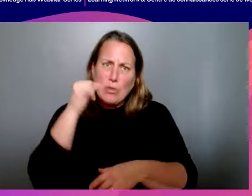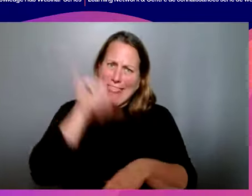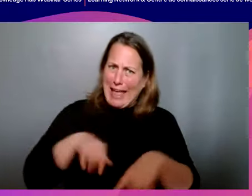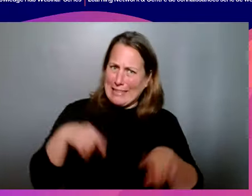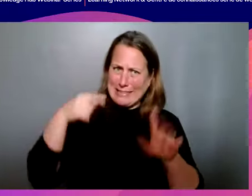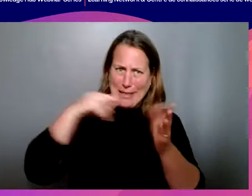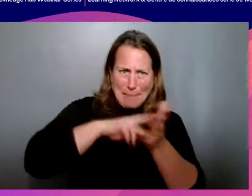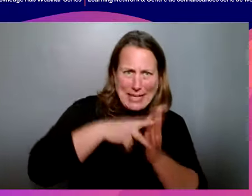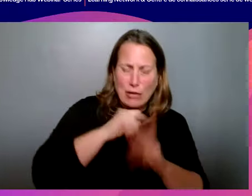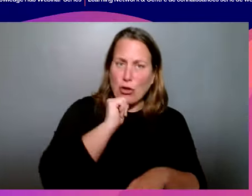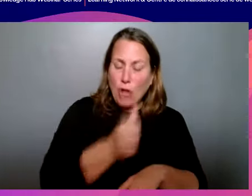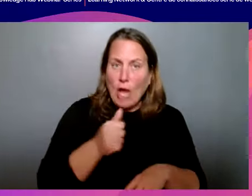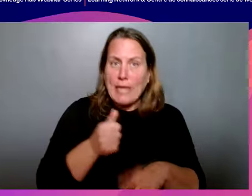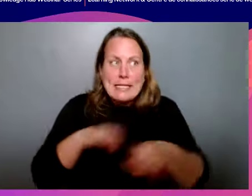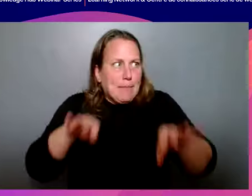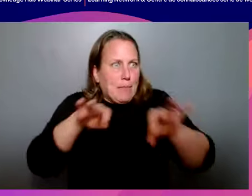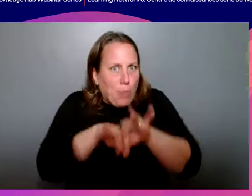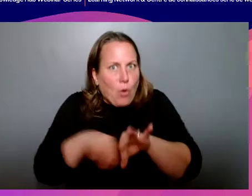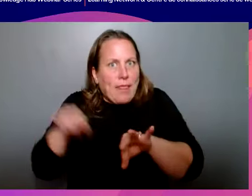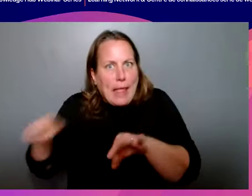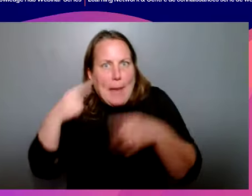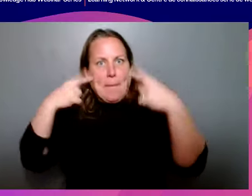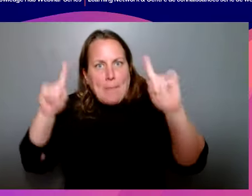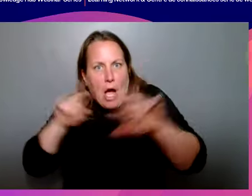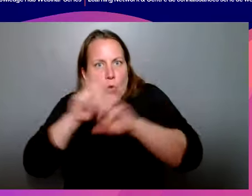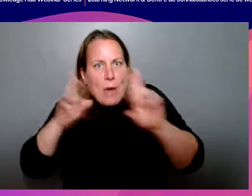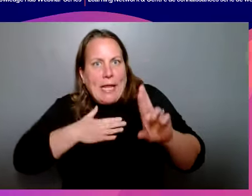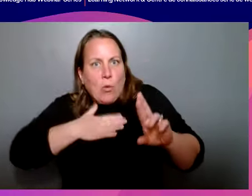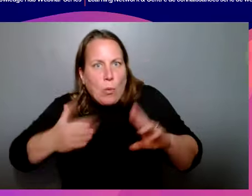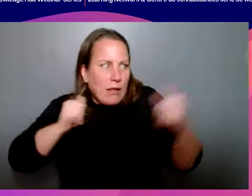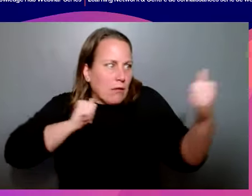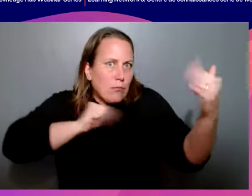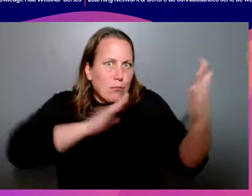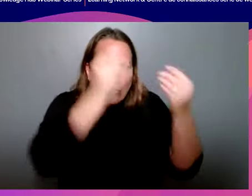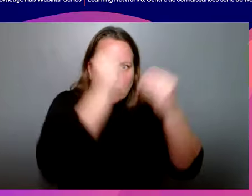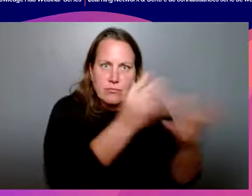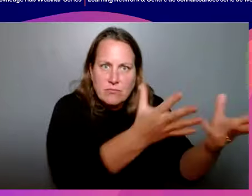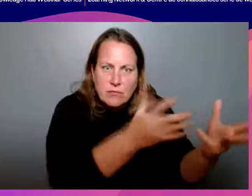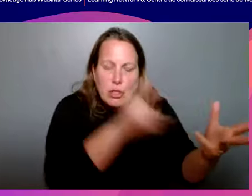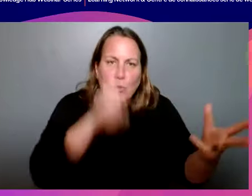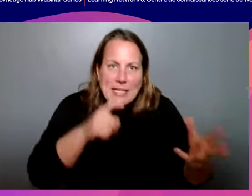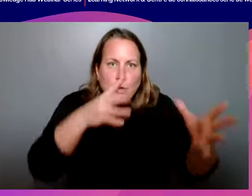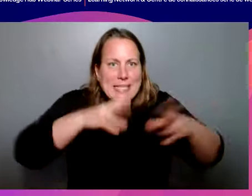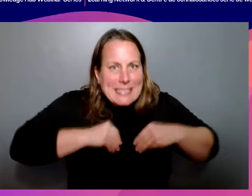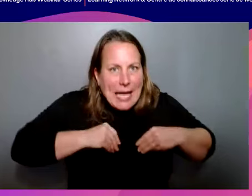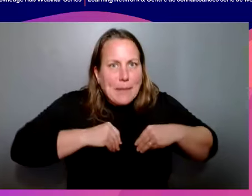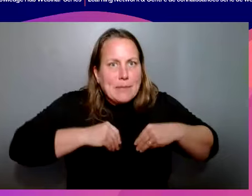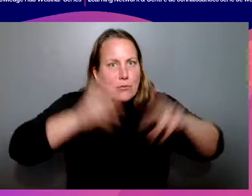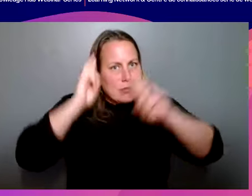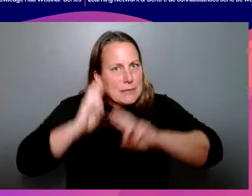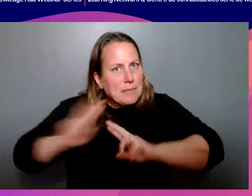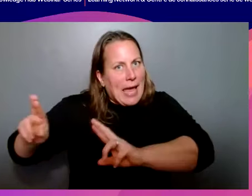is not what's important in this moment. It's how do we handle this situation and validate a person's experiences rather than diminishing